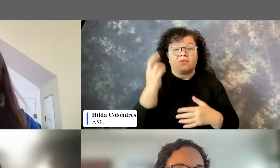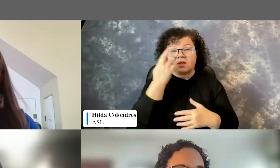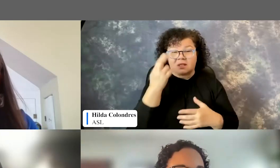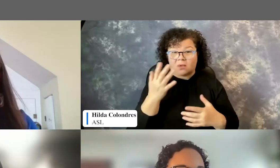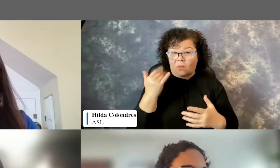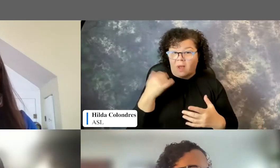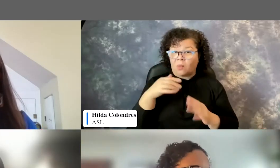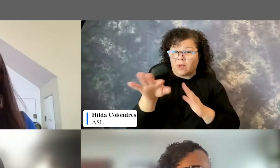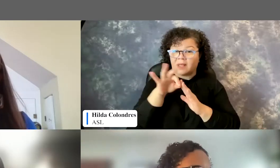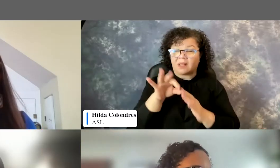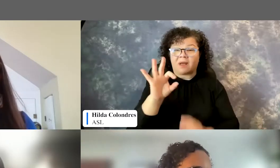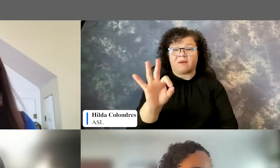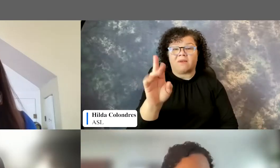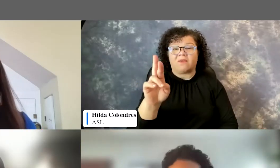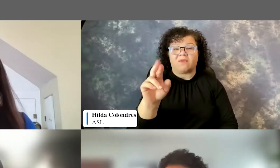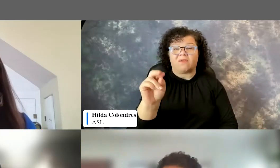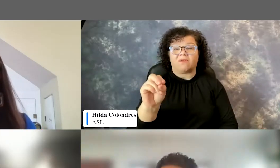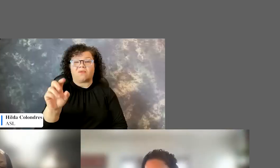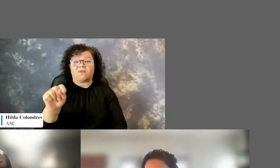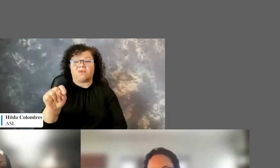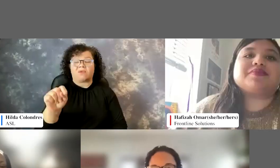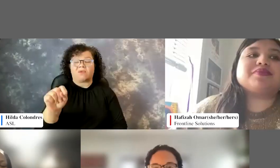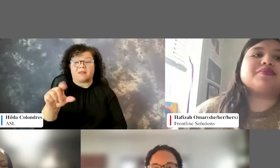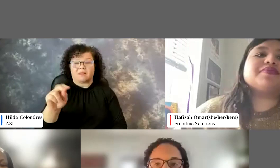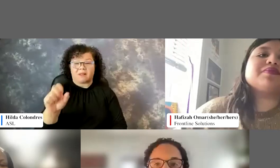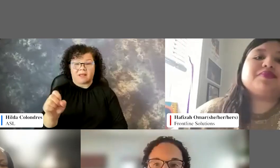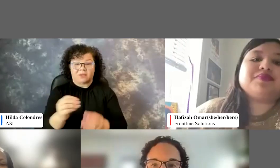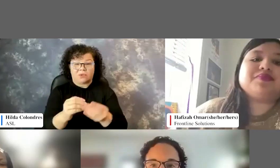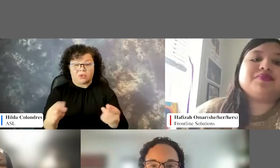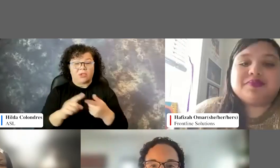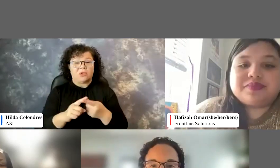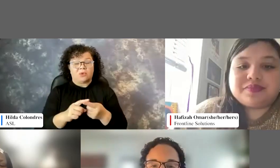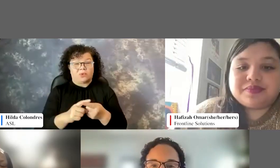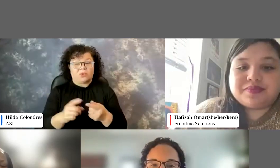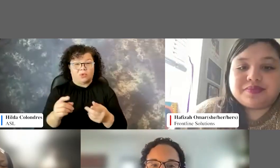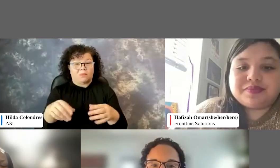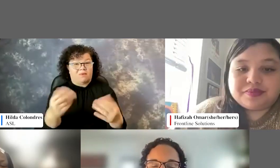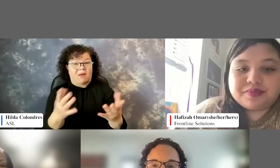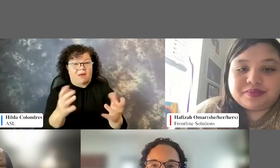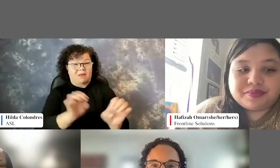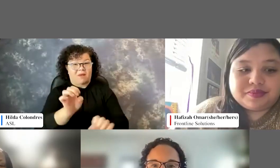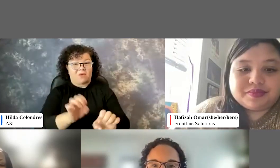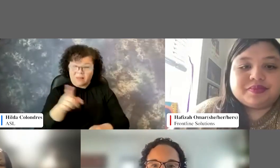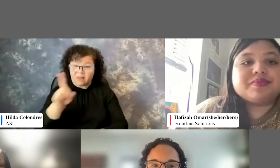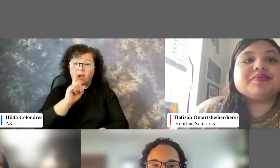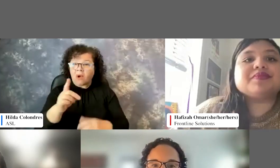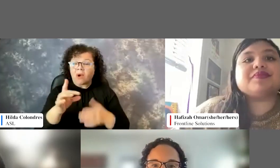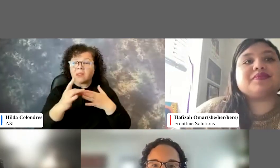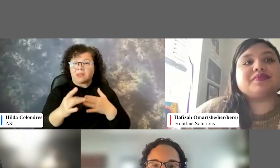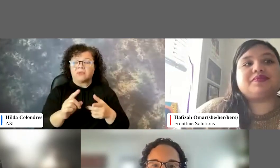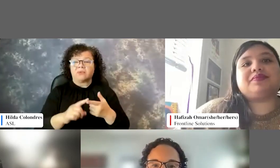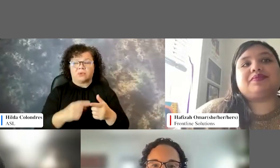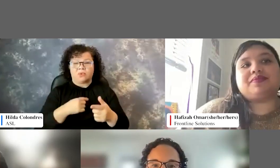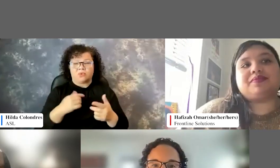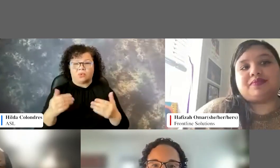we selected Frontline Solutions as a partner in carrying out this evaluation is that they are leaders in a movement to